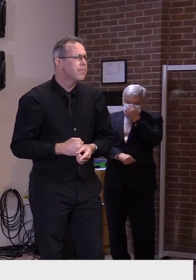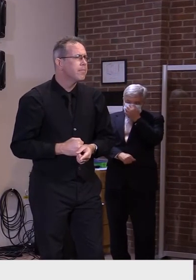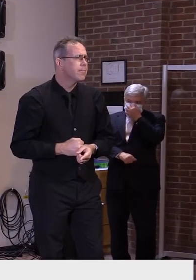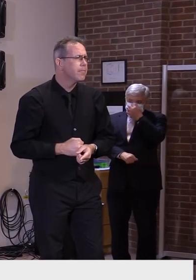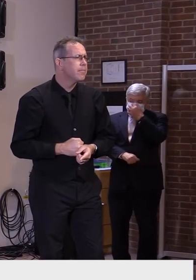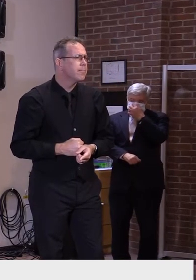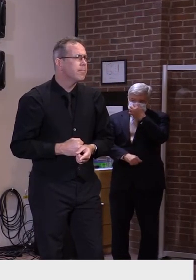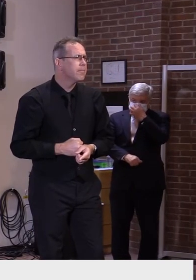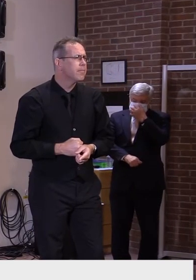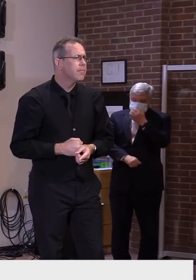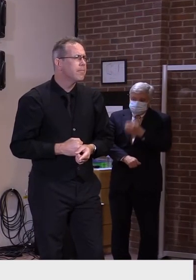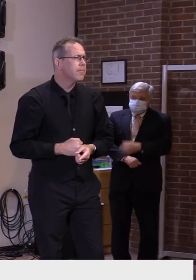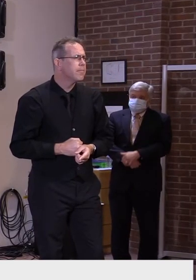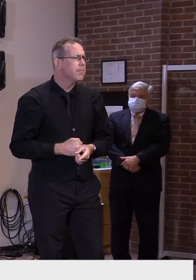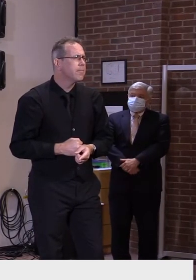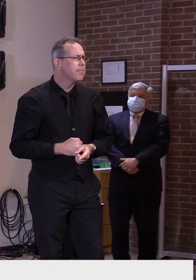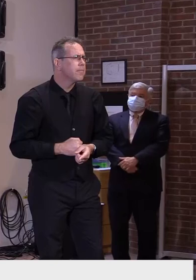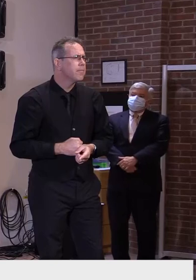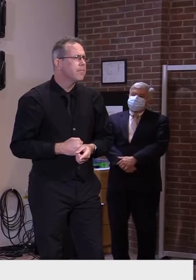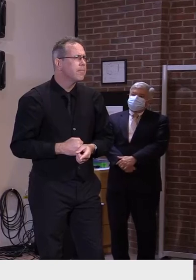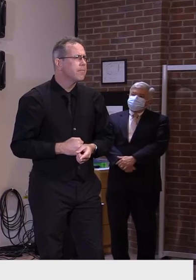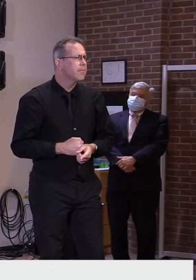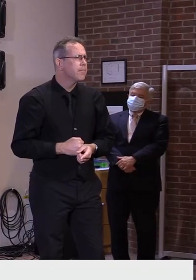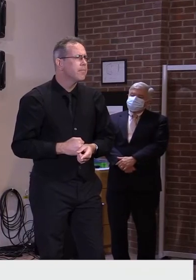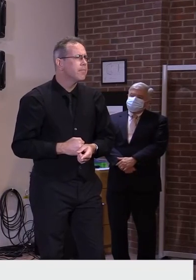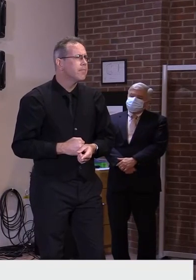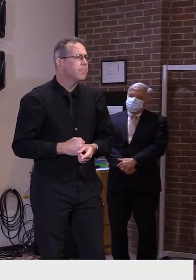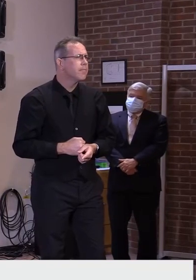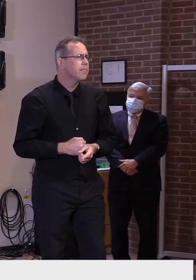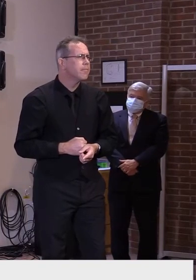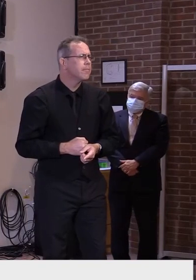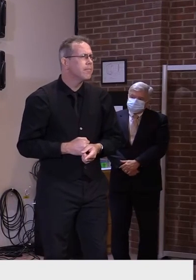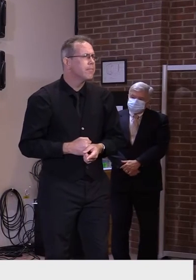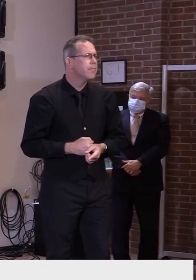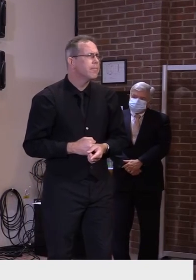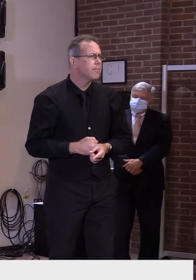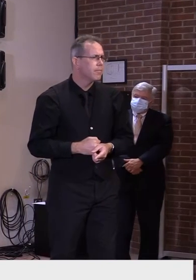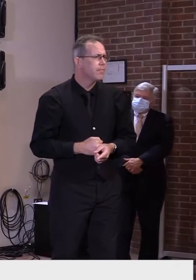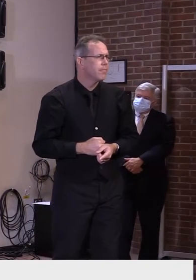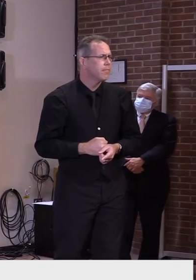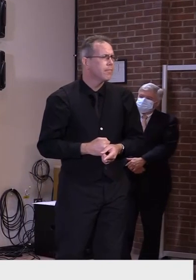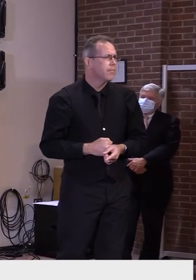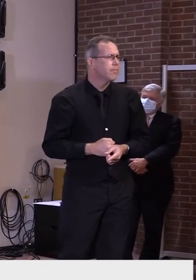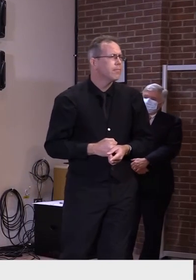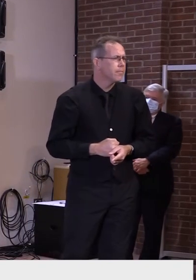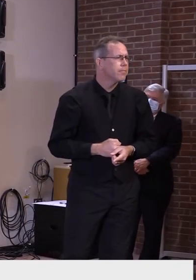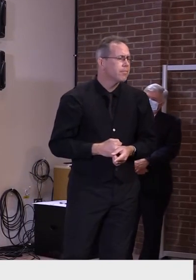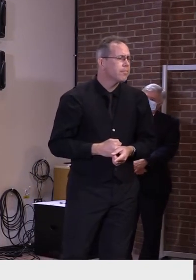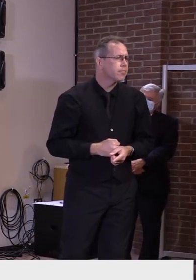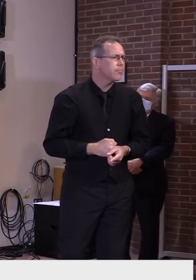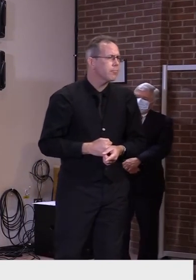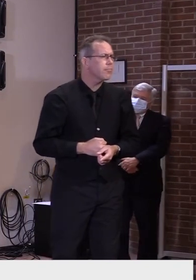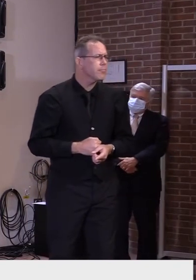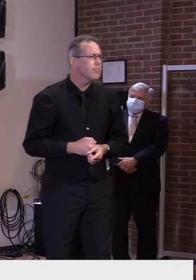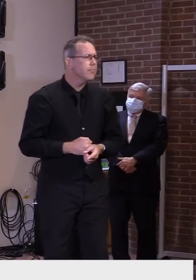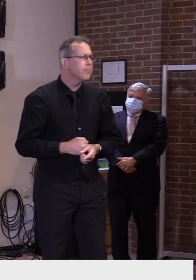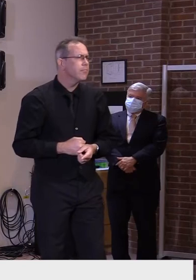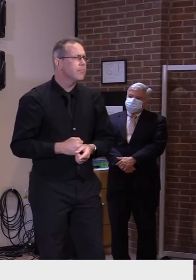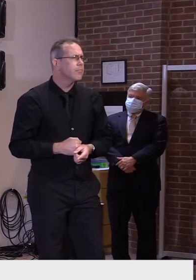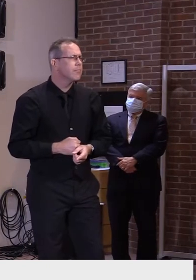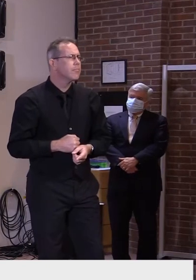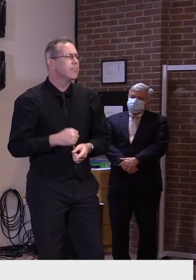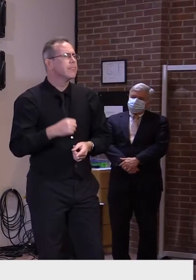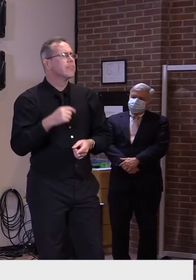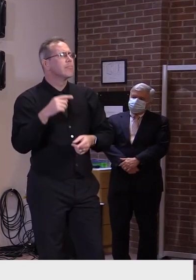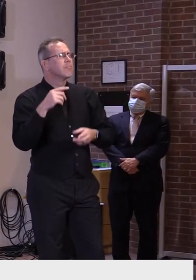tax on retail sales go to municipalities where the retail sales occurred. Do you have any thoughts on that? Do you think that's